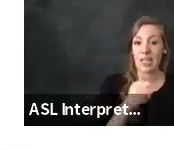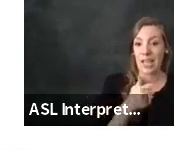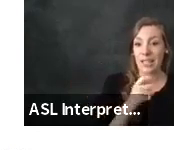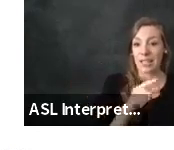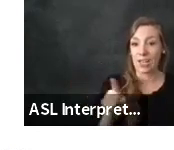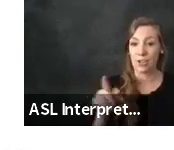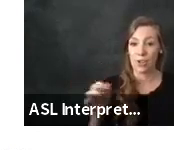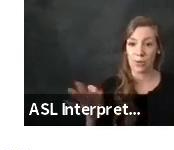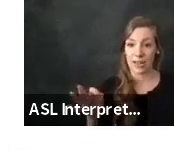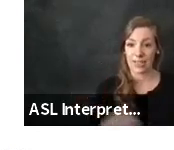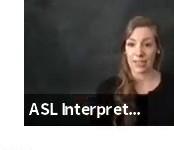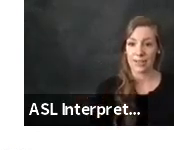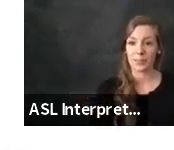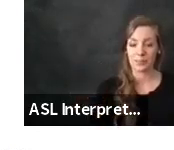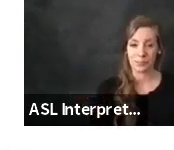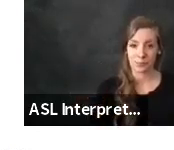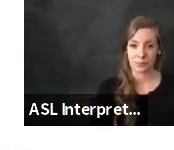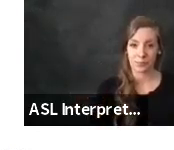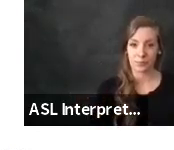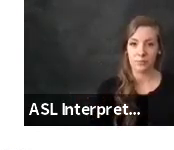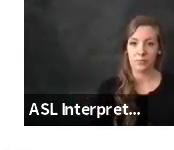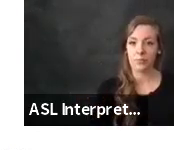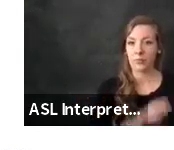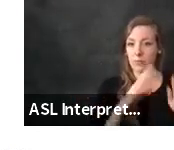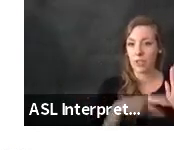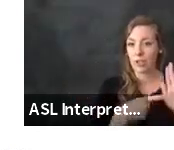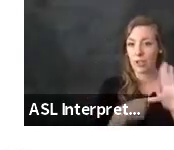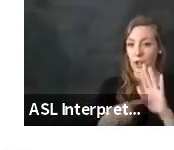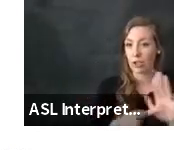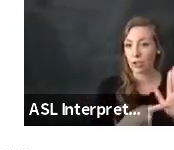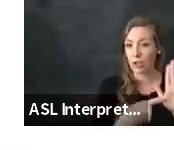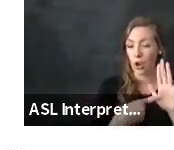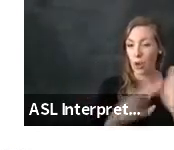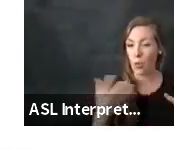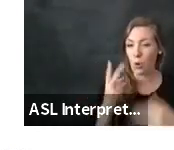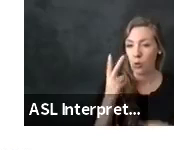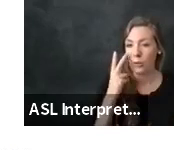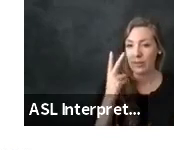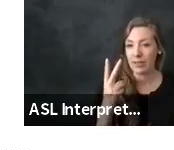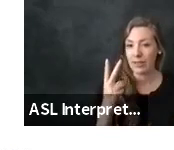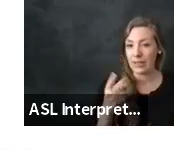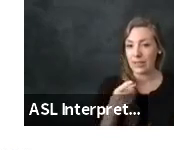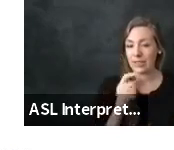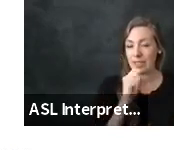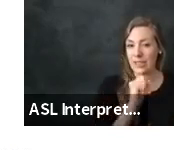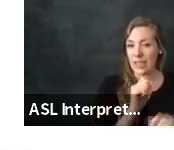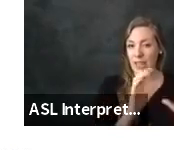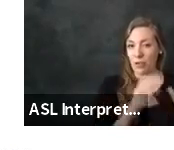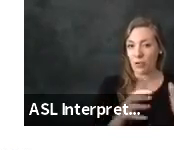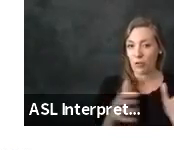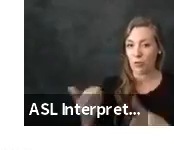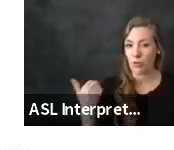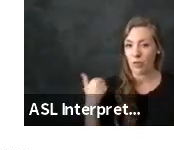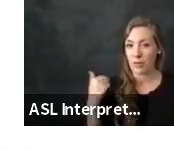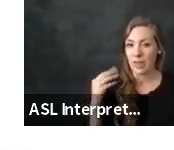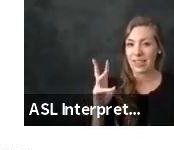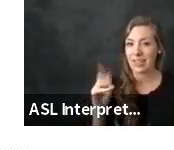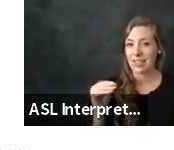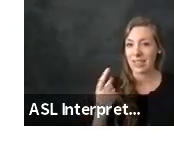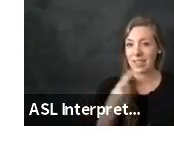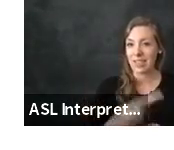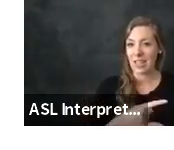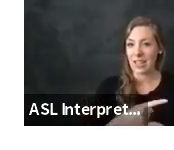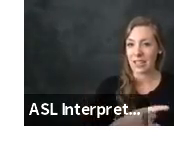19. And these charts show the trends that we've seen in these age groups over the past 60 days.